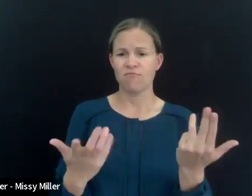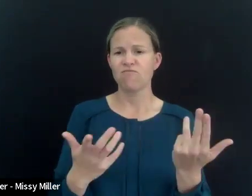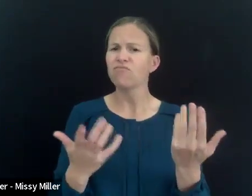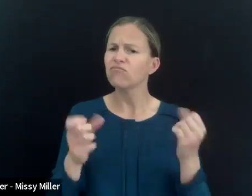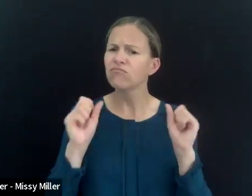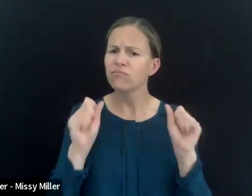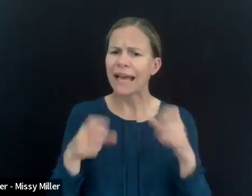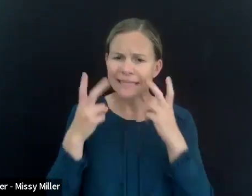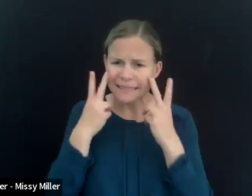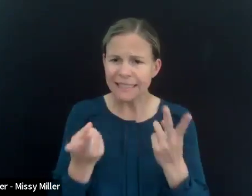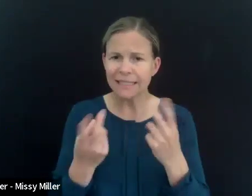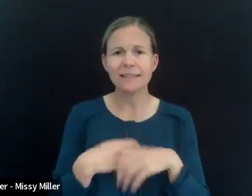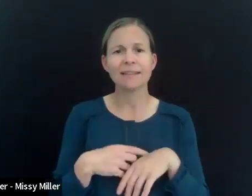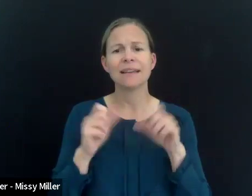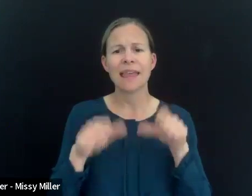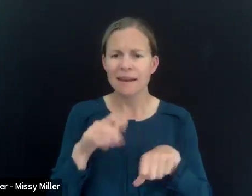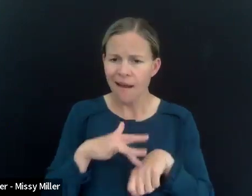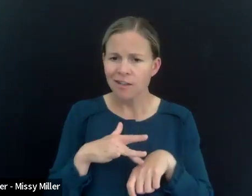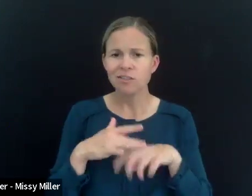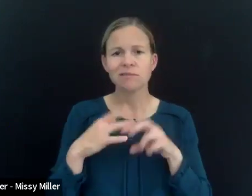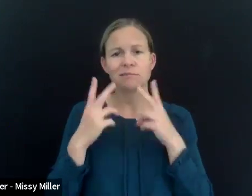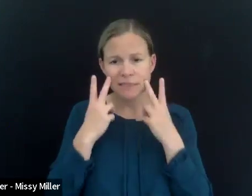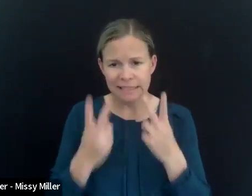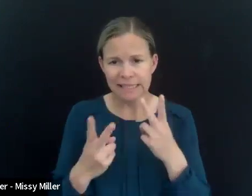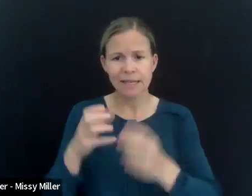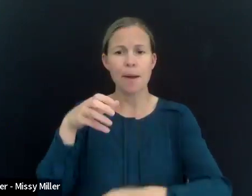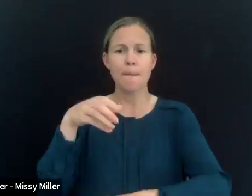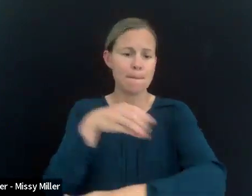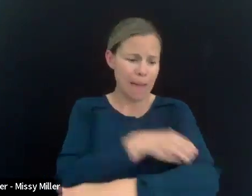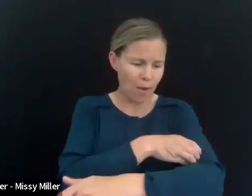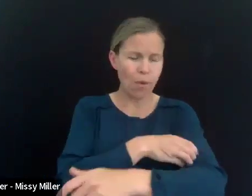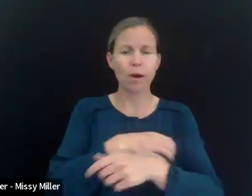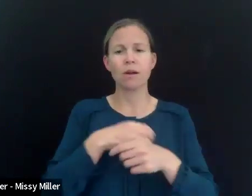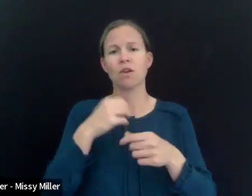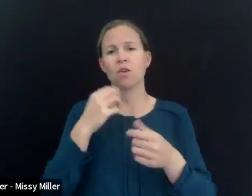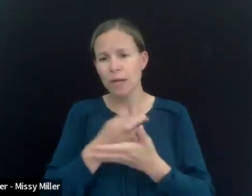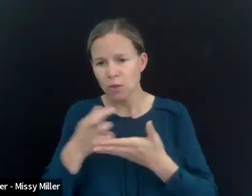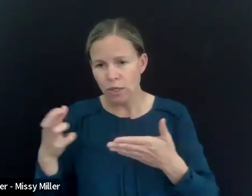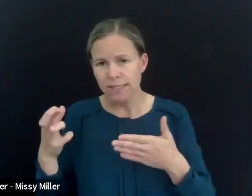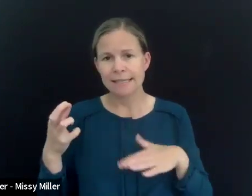experiences with the power and resources and